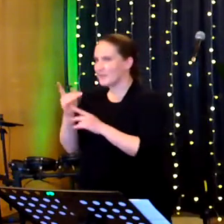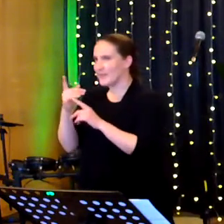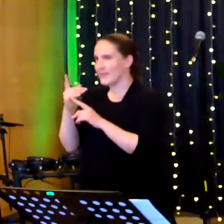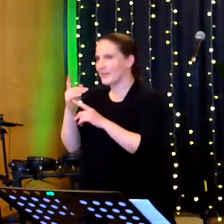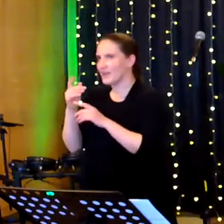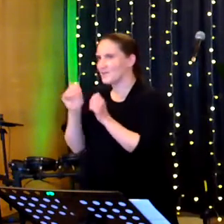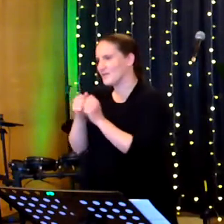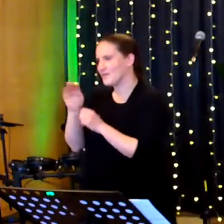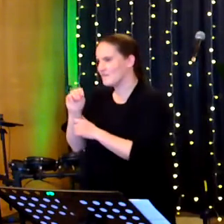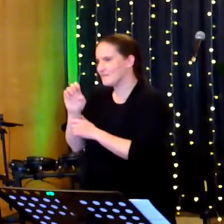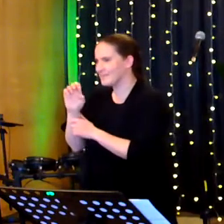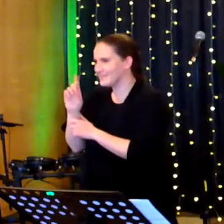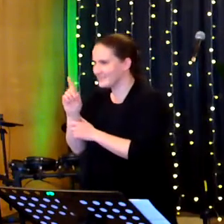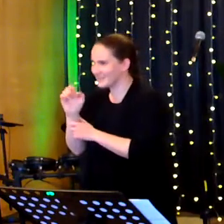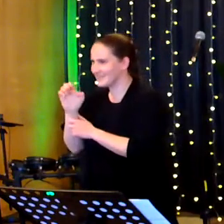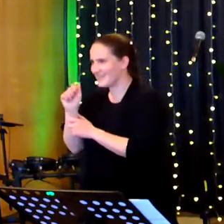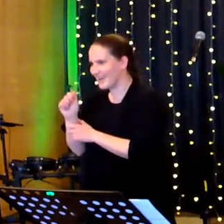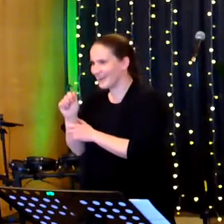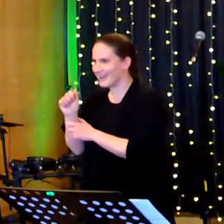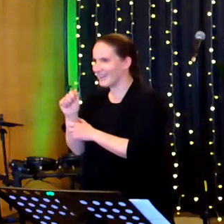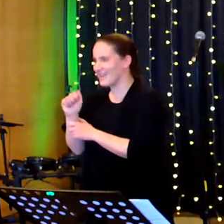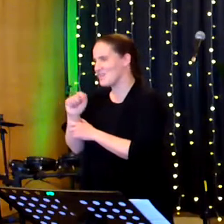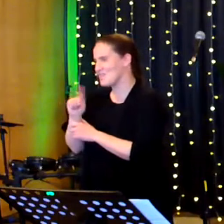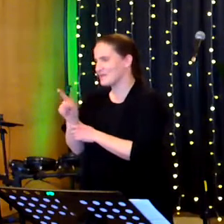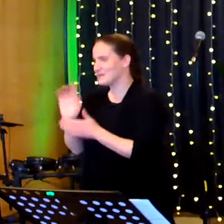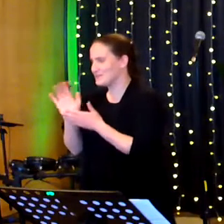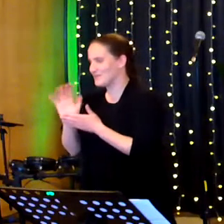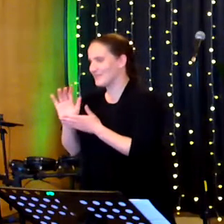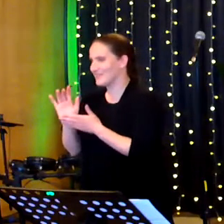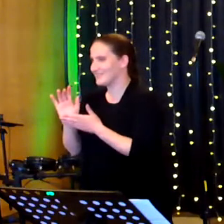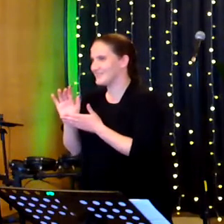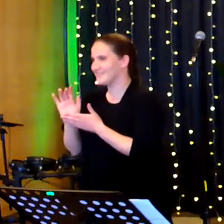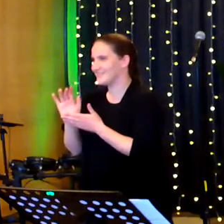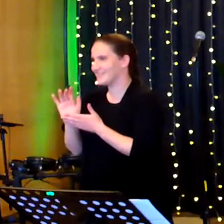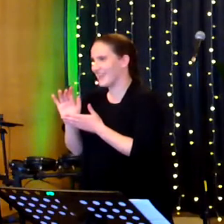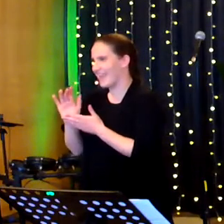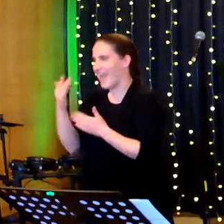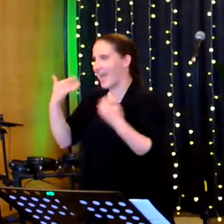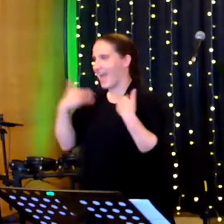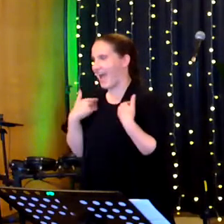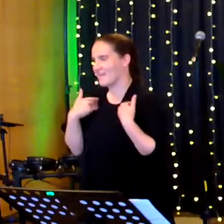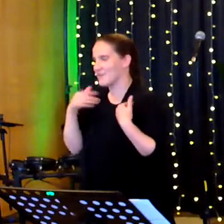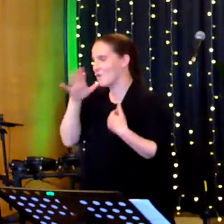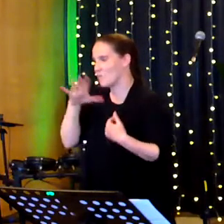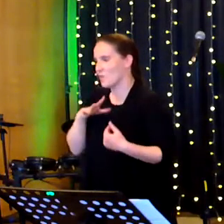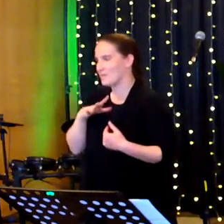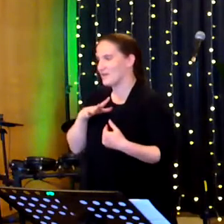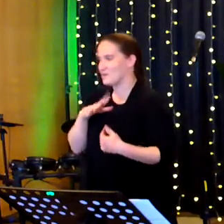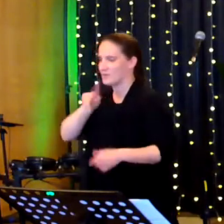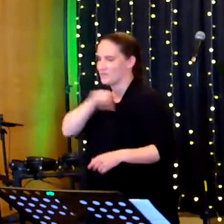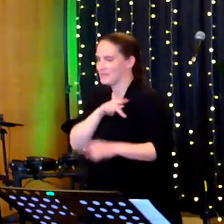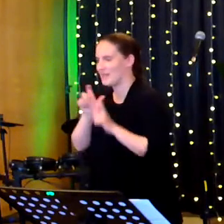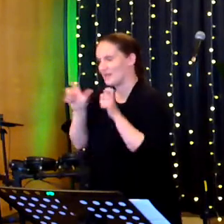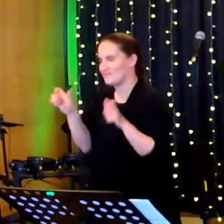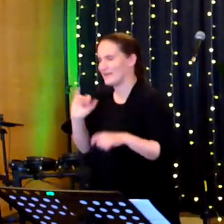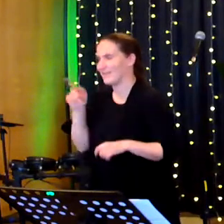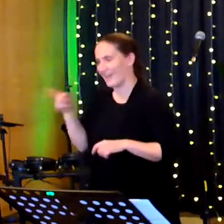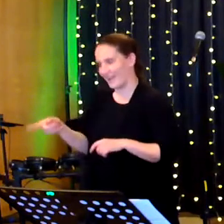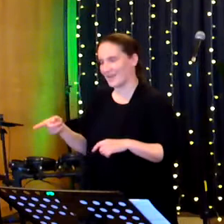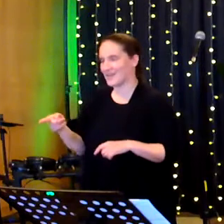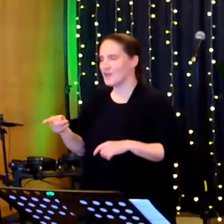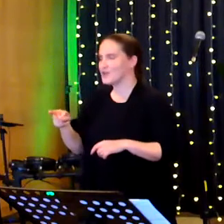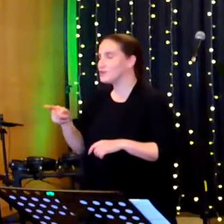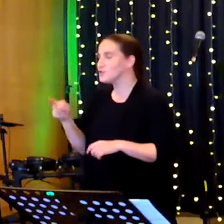crazy. And so John walks in, and there's all these people there, and they're just, you know, everybody's, you know, trying to comfort her, and there's crying, and there's, you